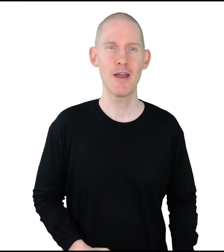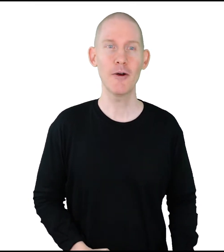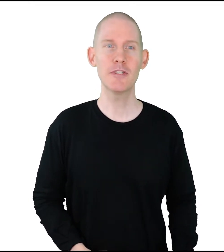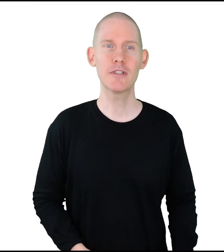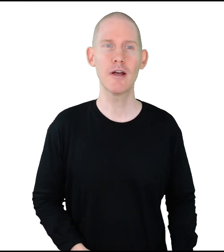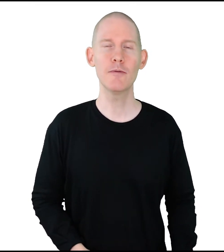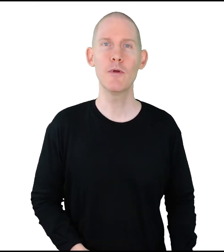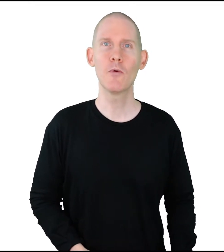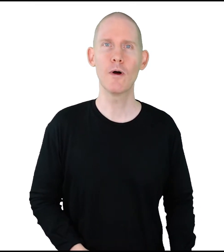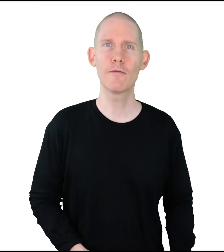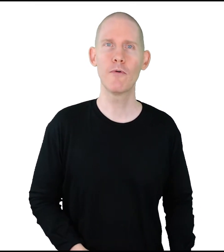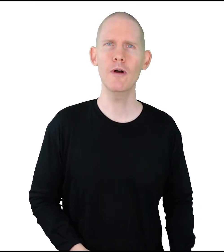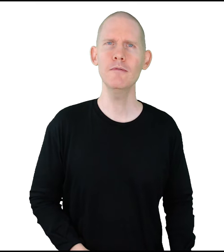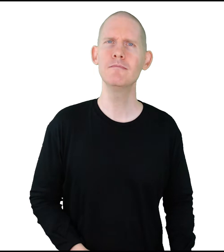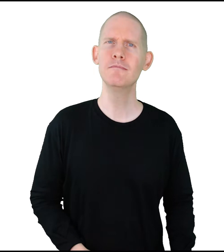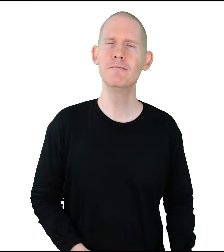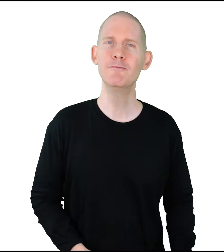do we sign what for?